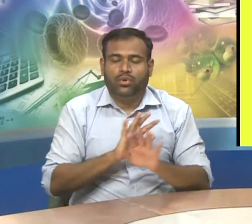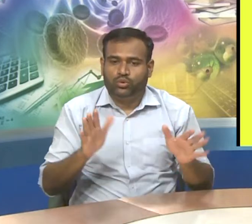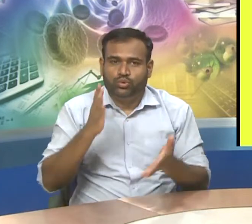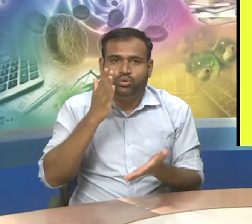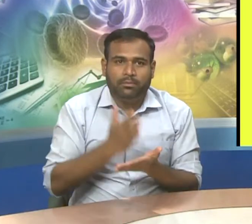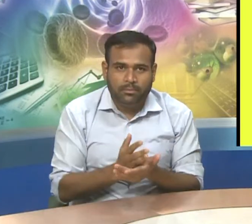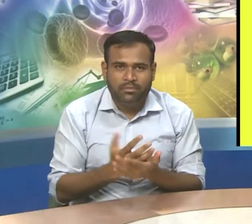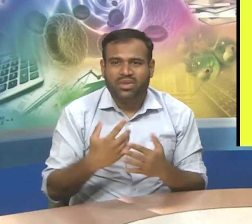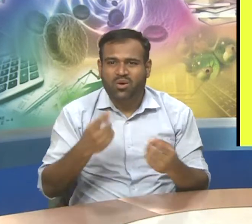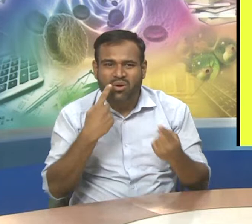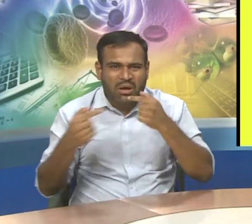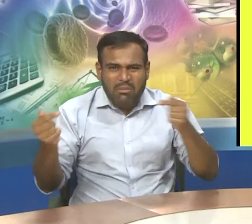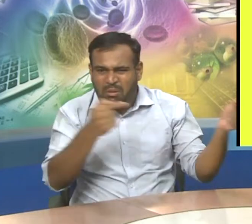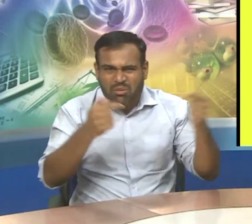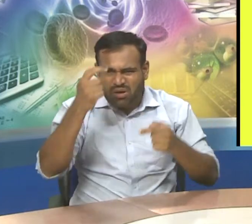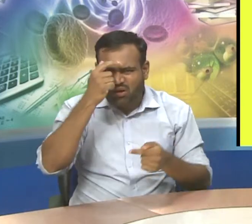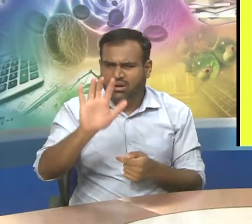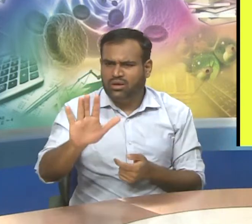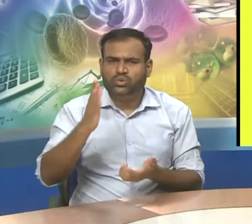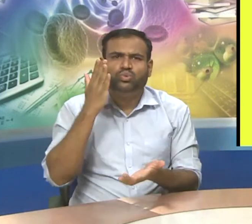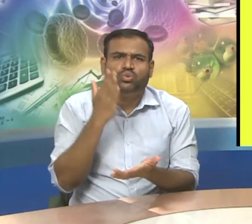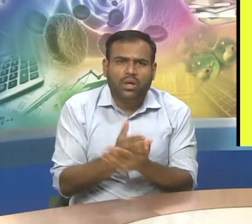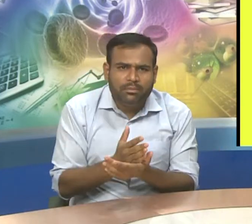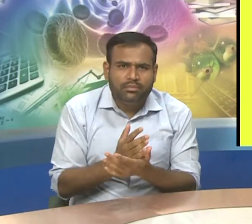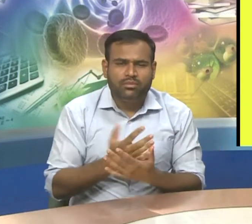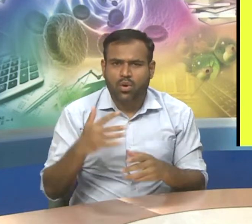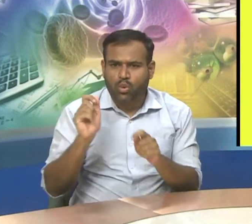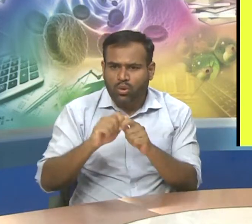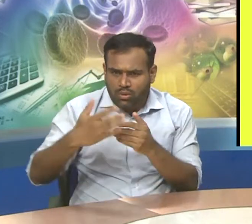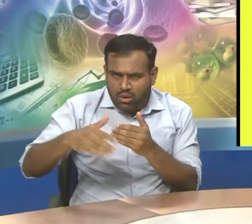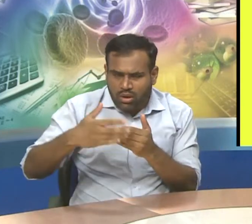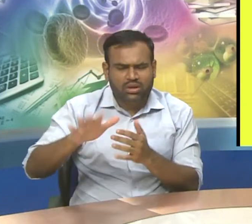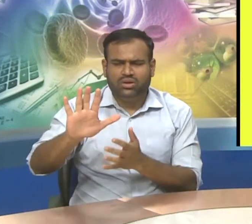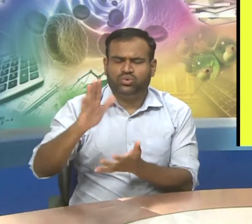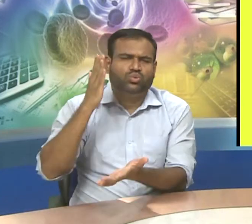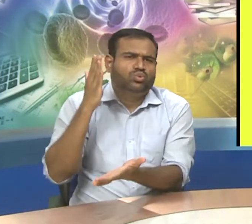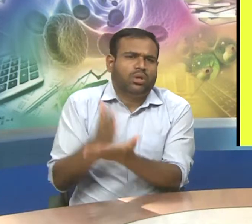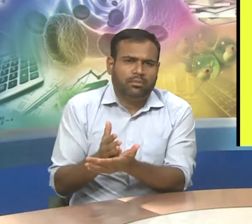This word is ceases. It means to come to an end.